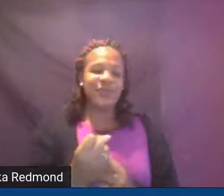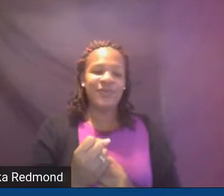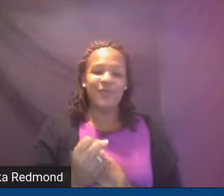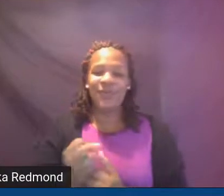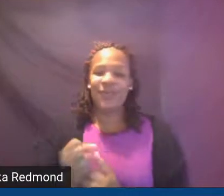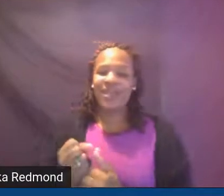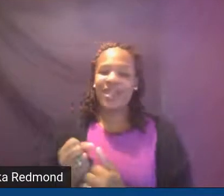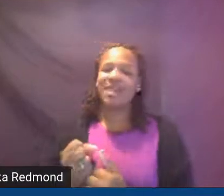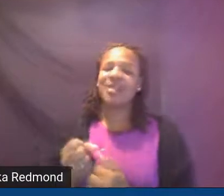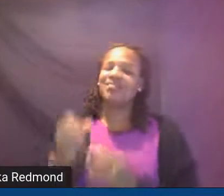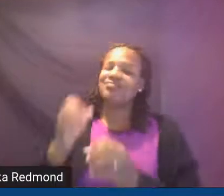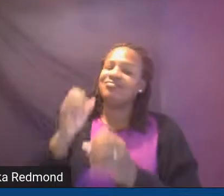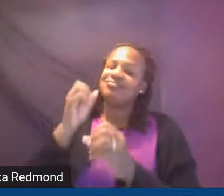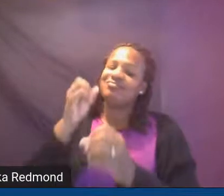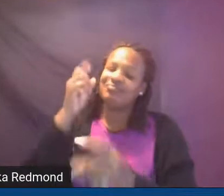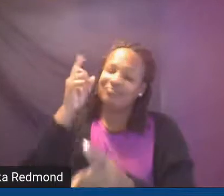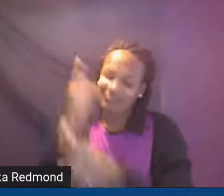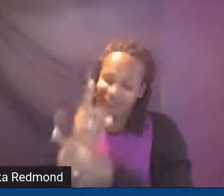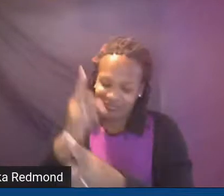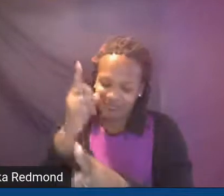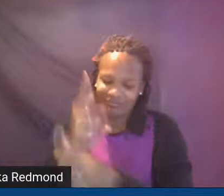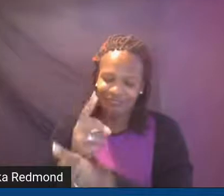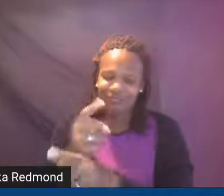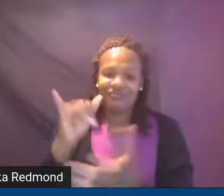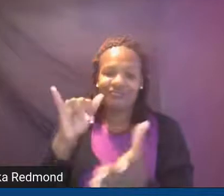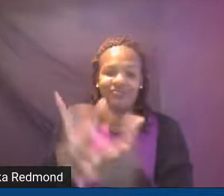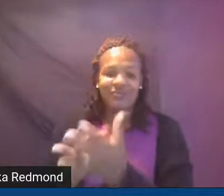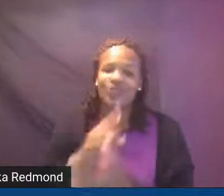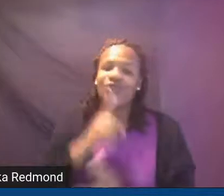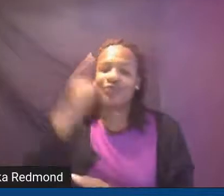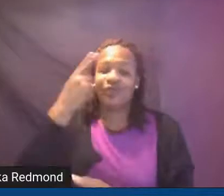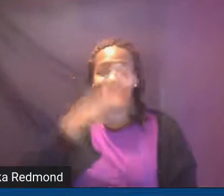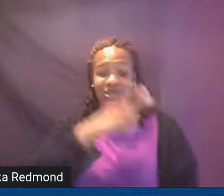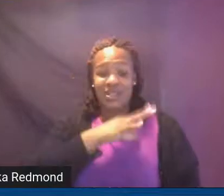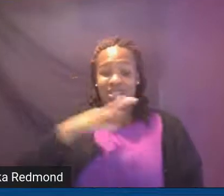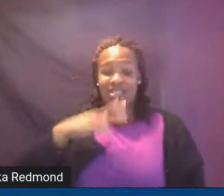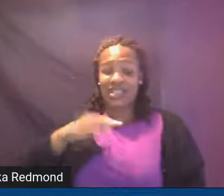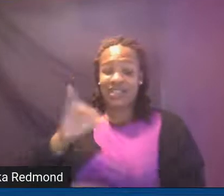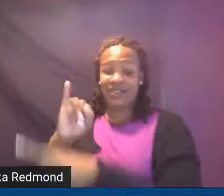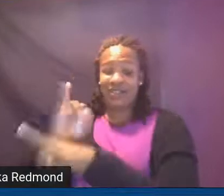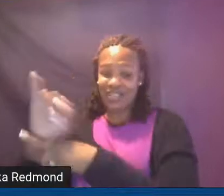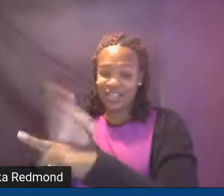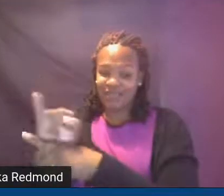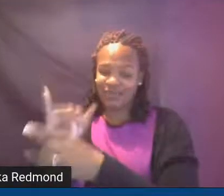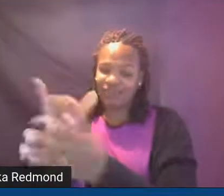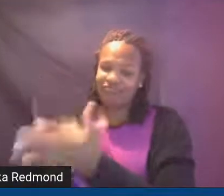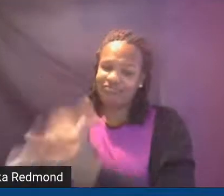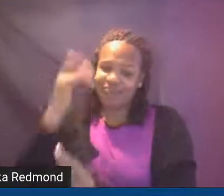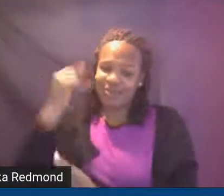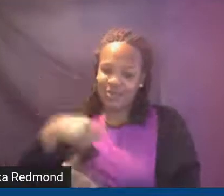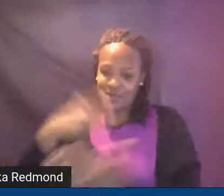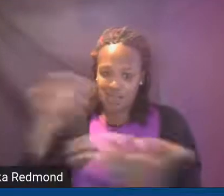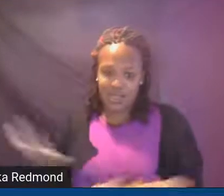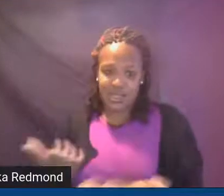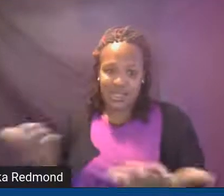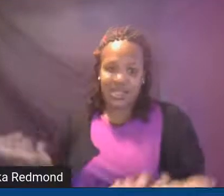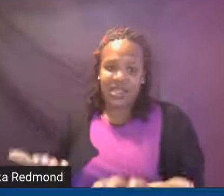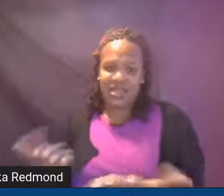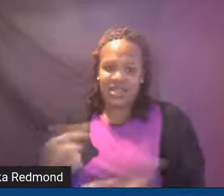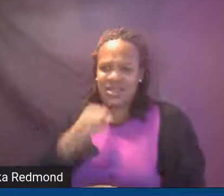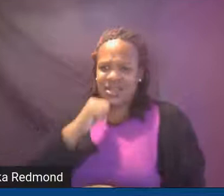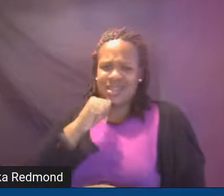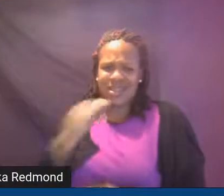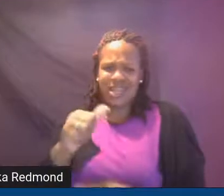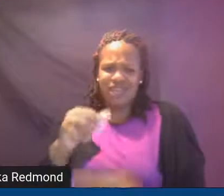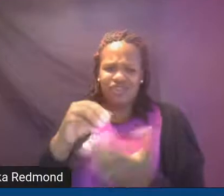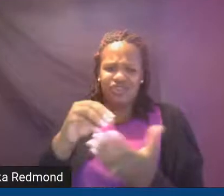applicable for the staffing industry, because that's what we are there. Right? It's not just placing